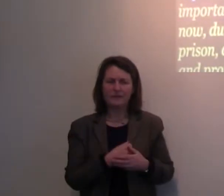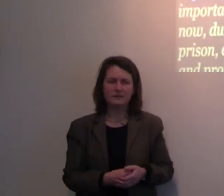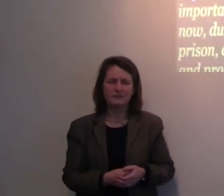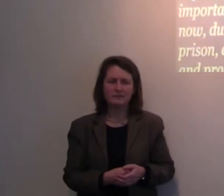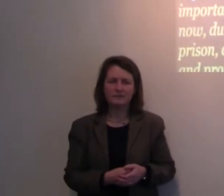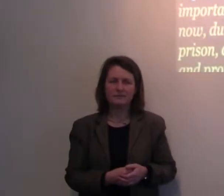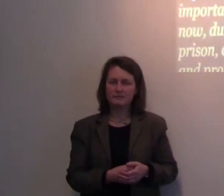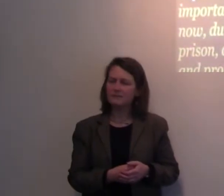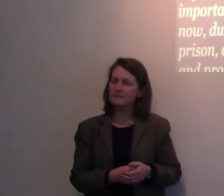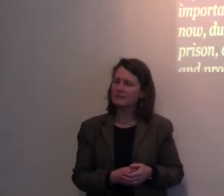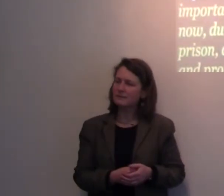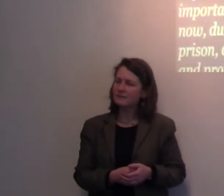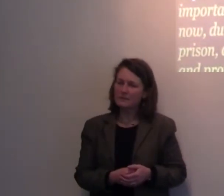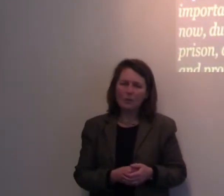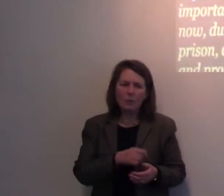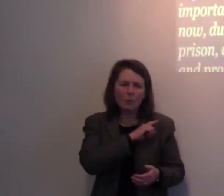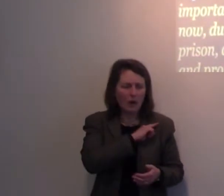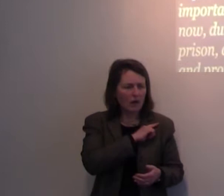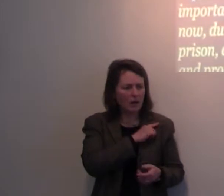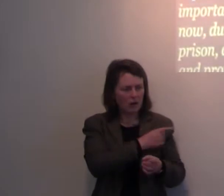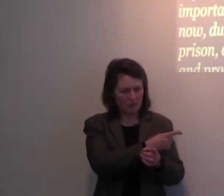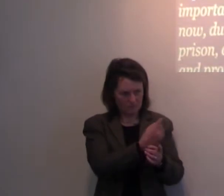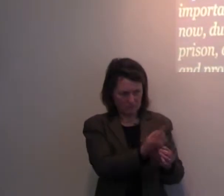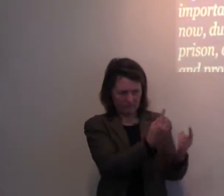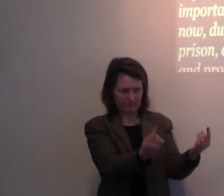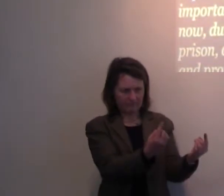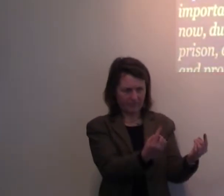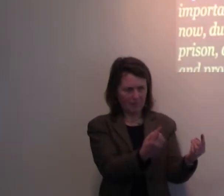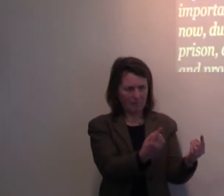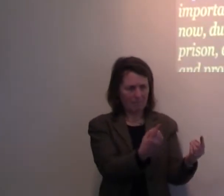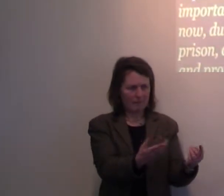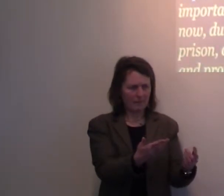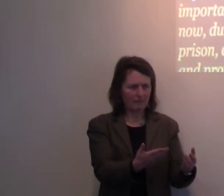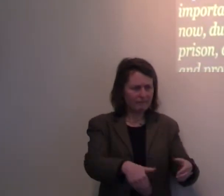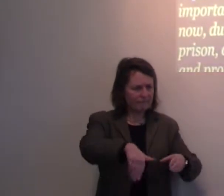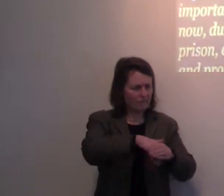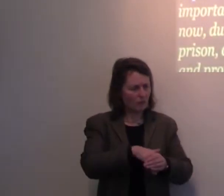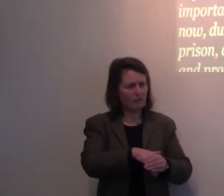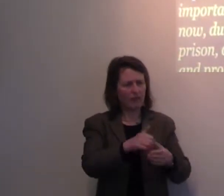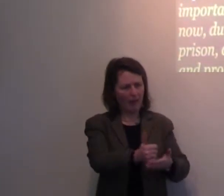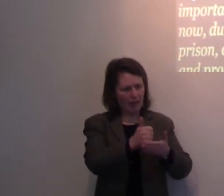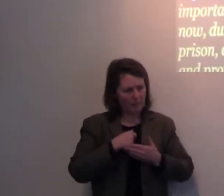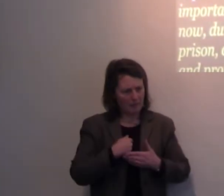This is because you have all played such an important part in God's grace to